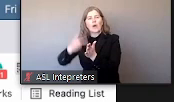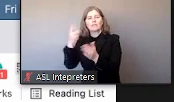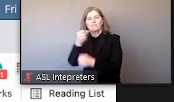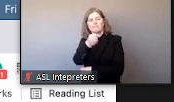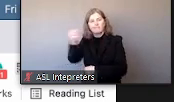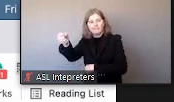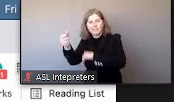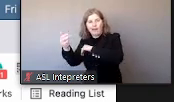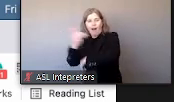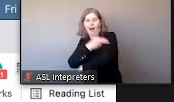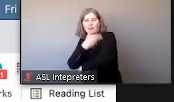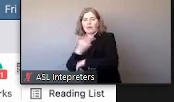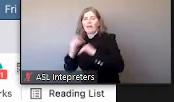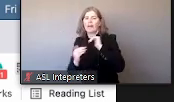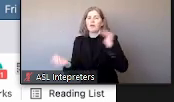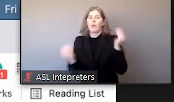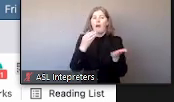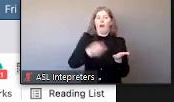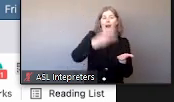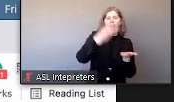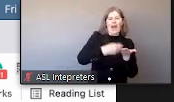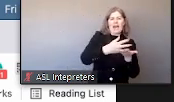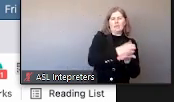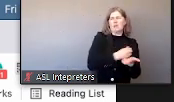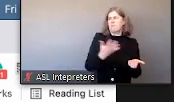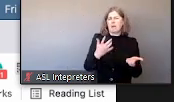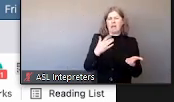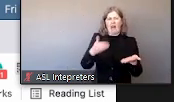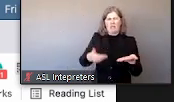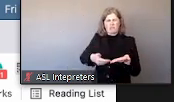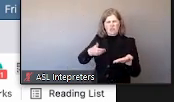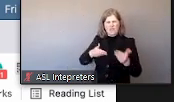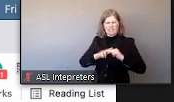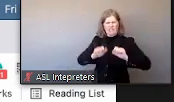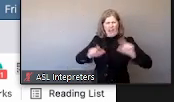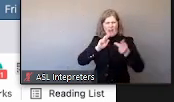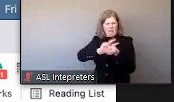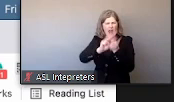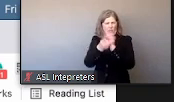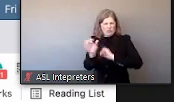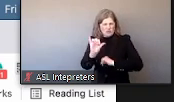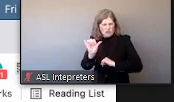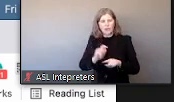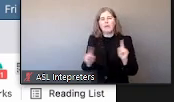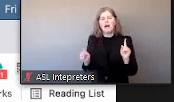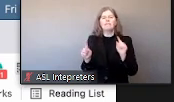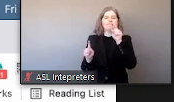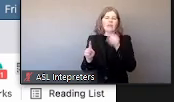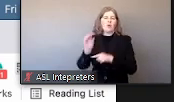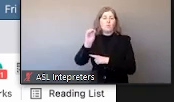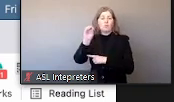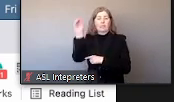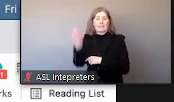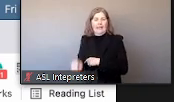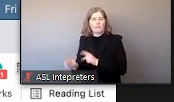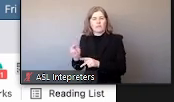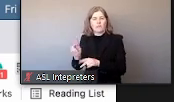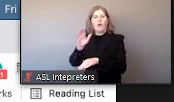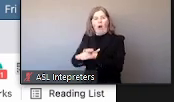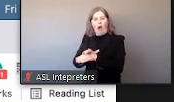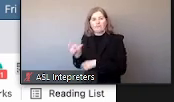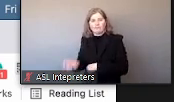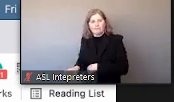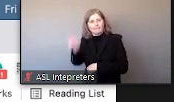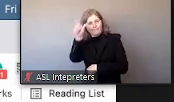in a high-income neighborhood. And I might have screwed up the previous slide and done that backwards, but this is the percent of people in a census tract who are